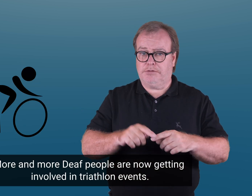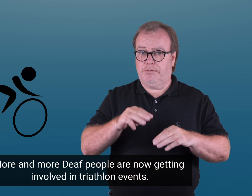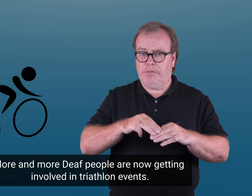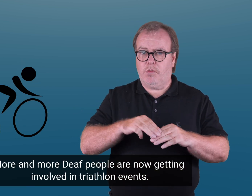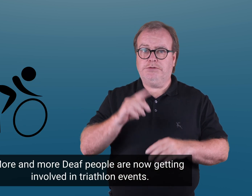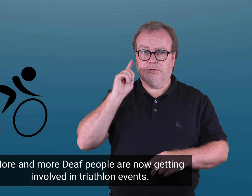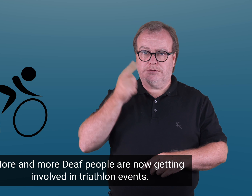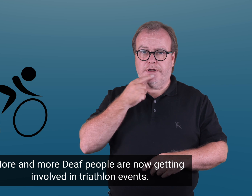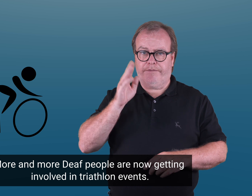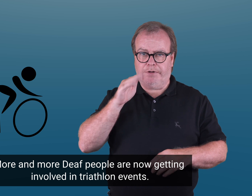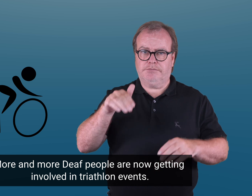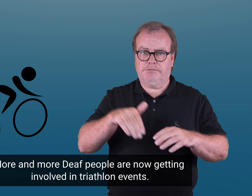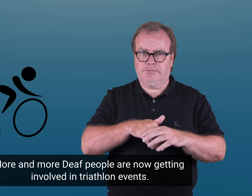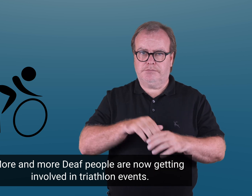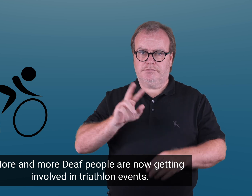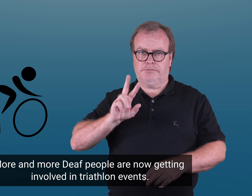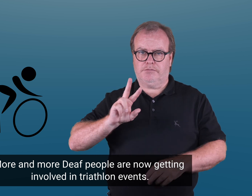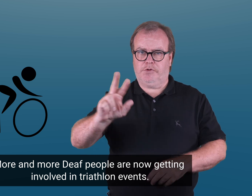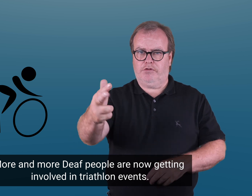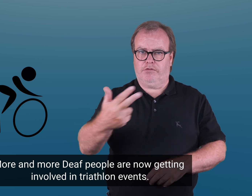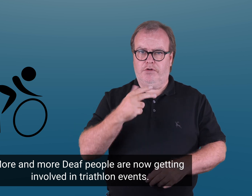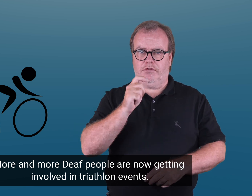More and more deaf people are now getting involved in triathlon events.